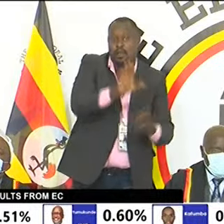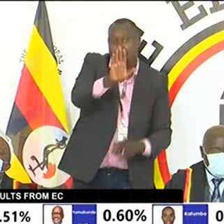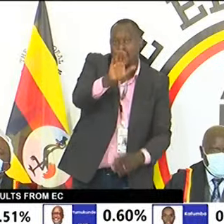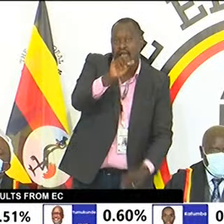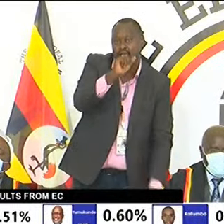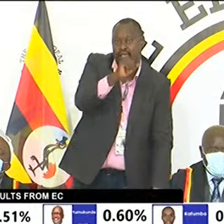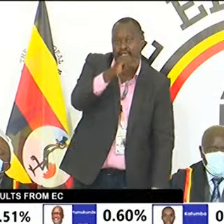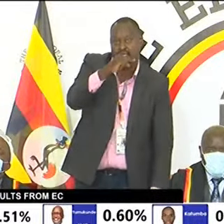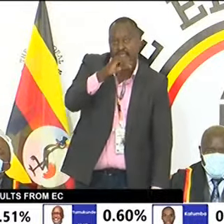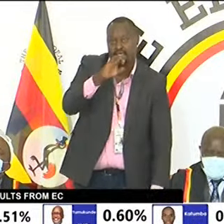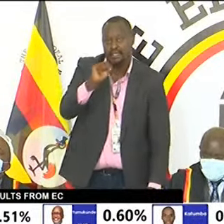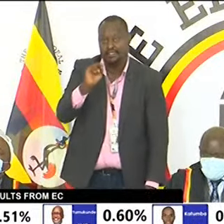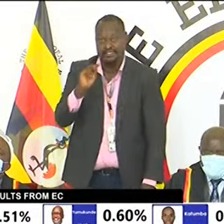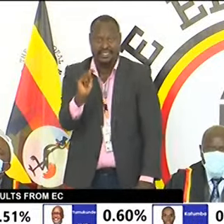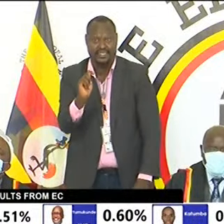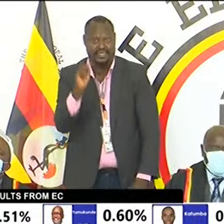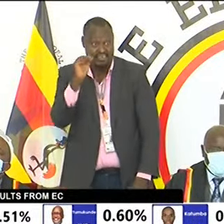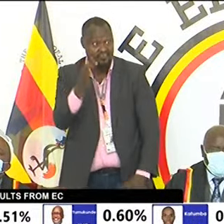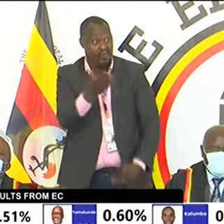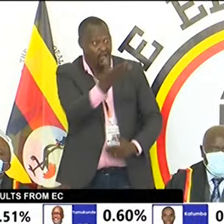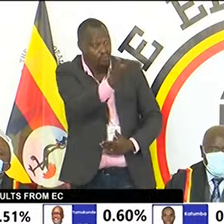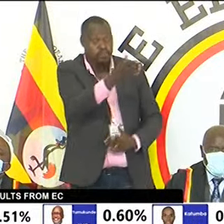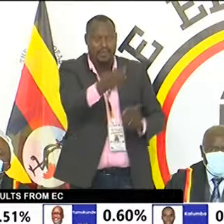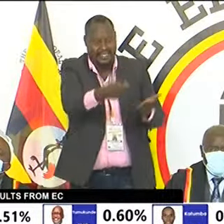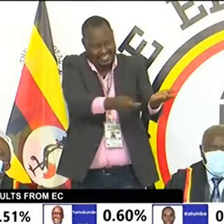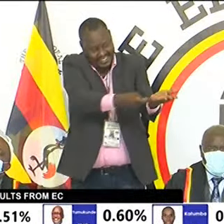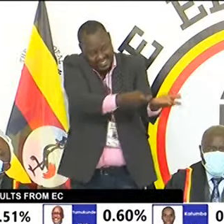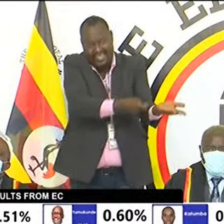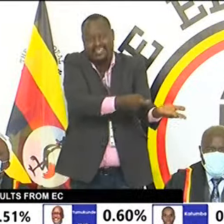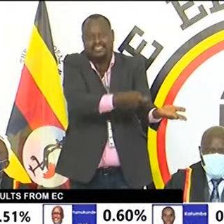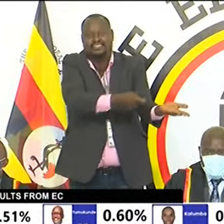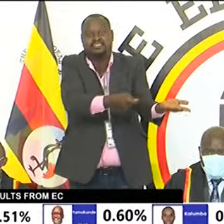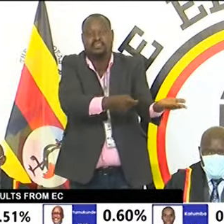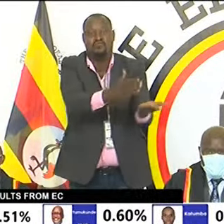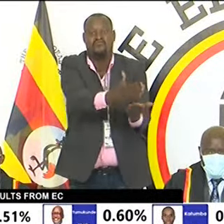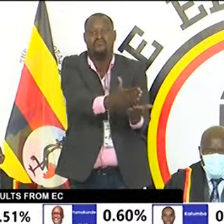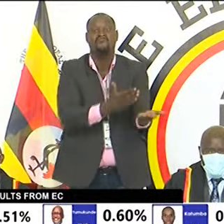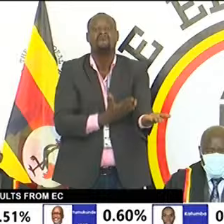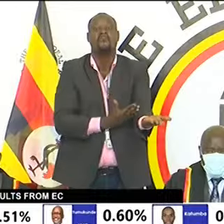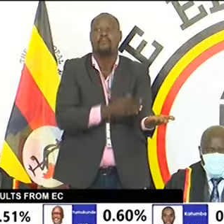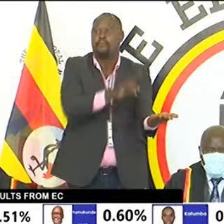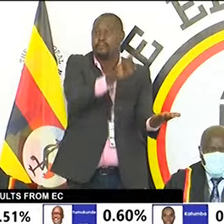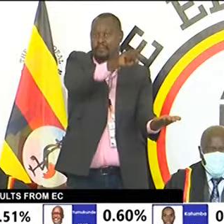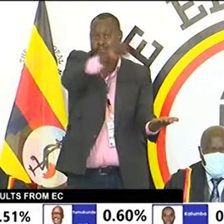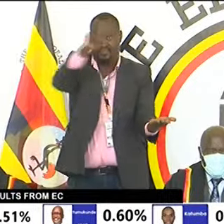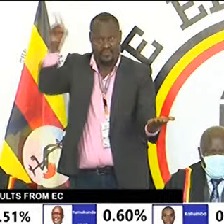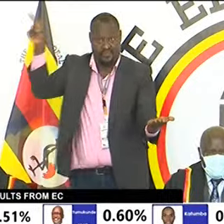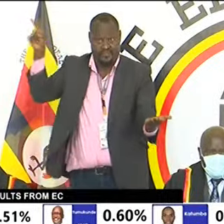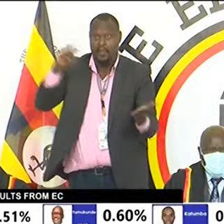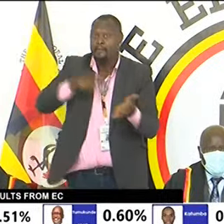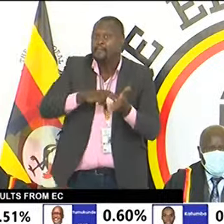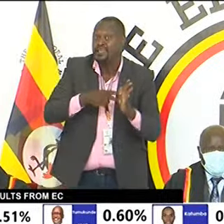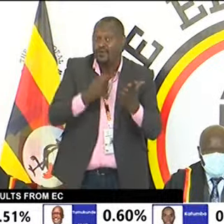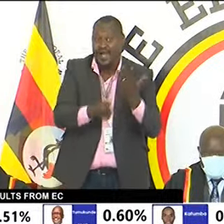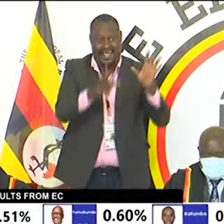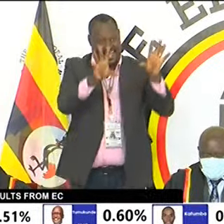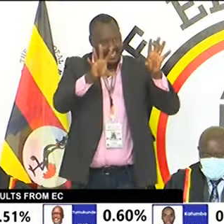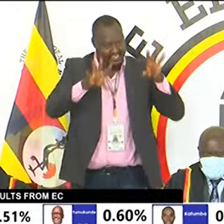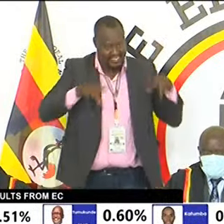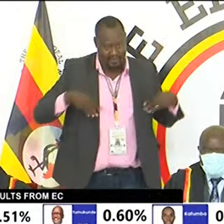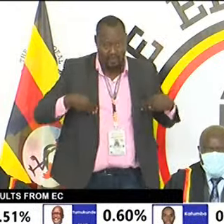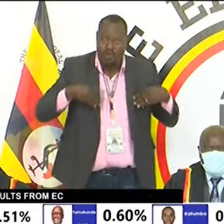station append their signatures to that form to conform or